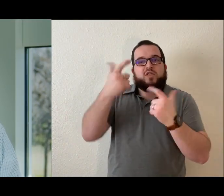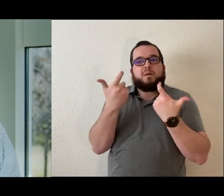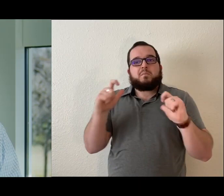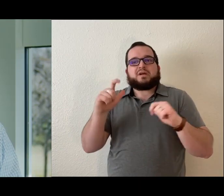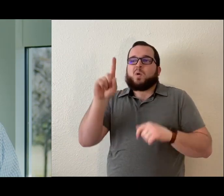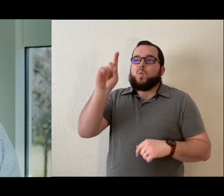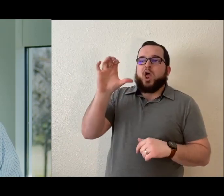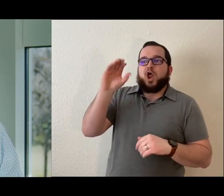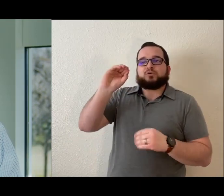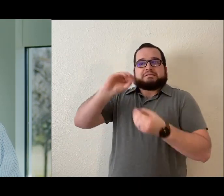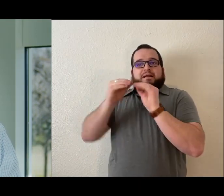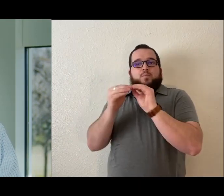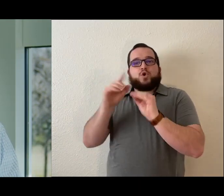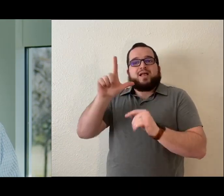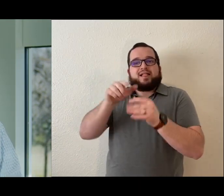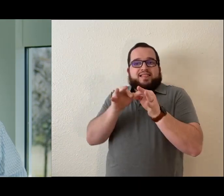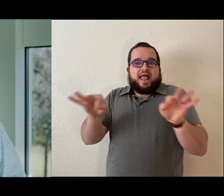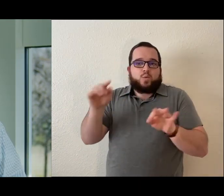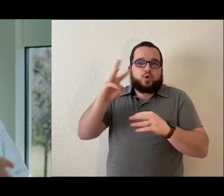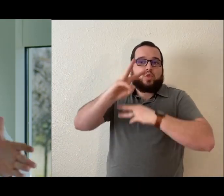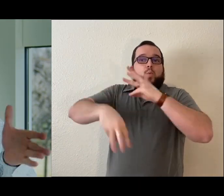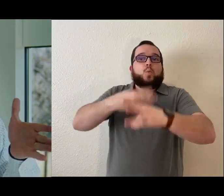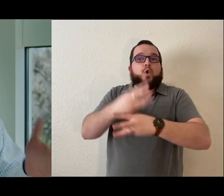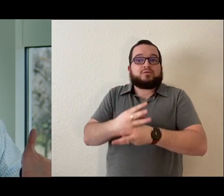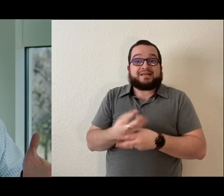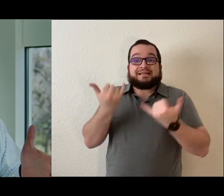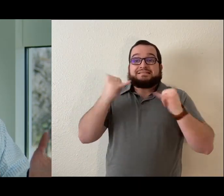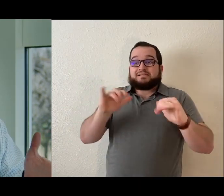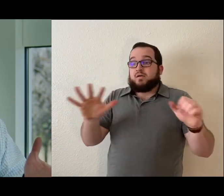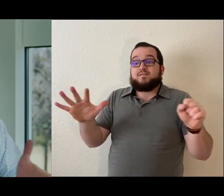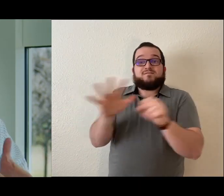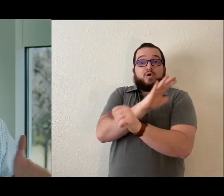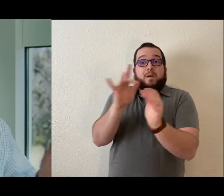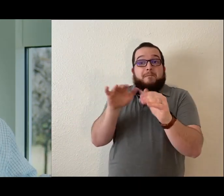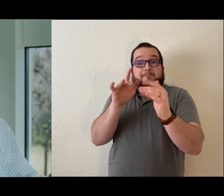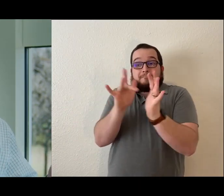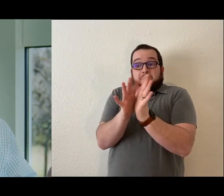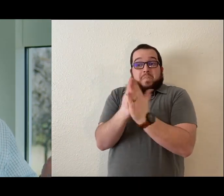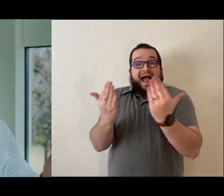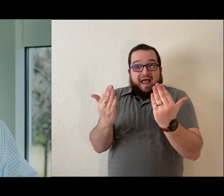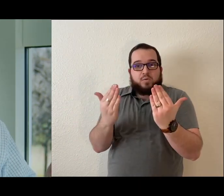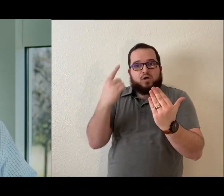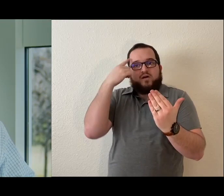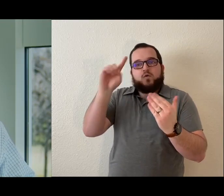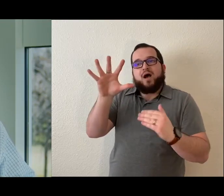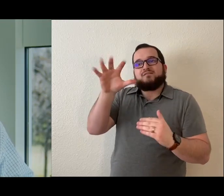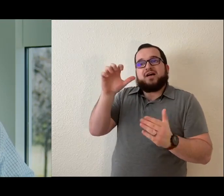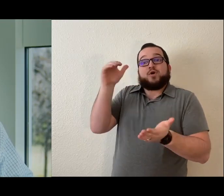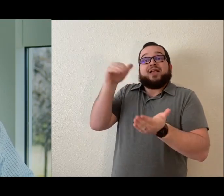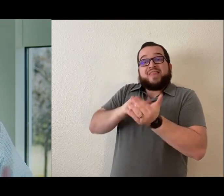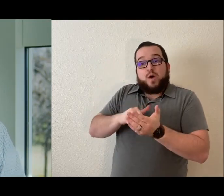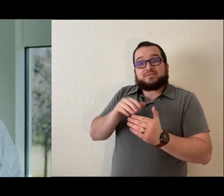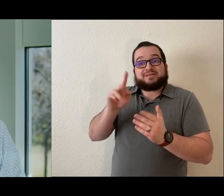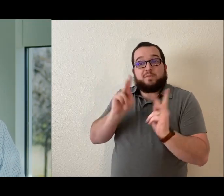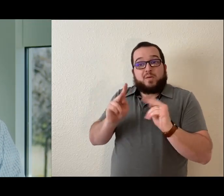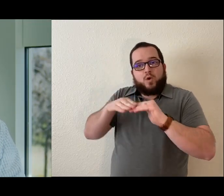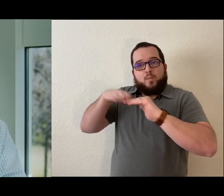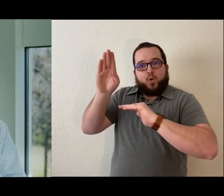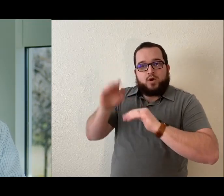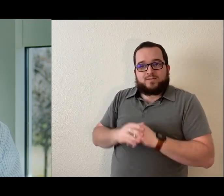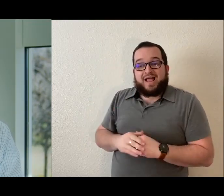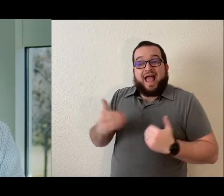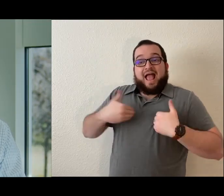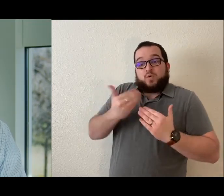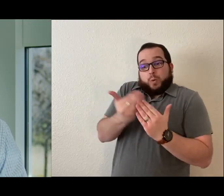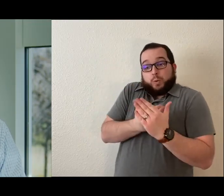largest 100 languages of the world. Still a full Bible made available in every language of 500,000 people or more, a